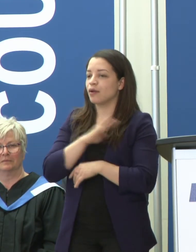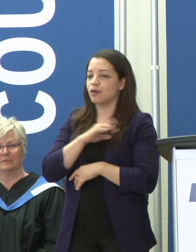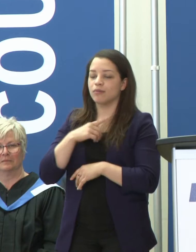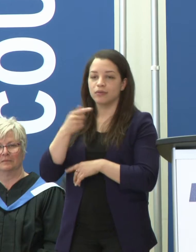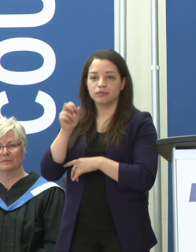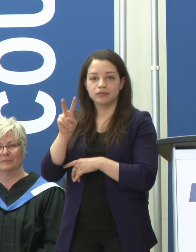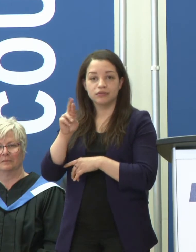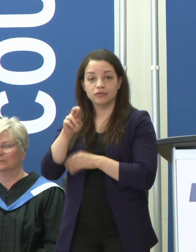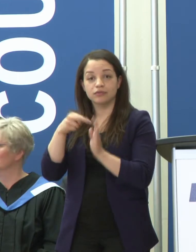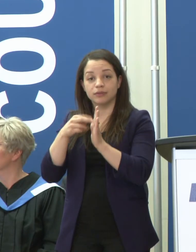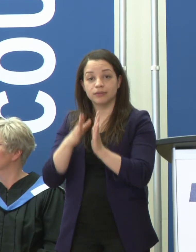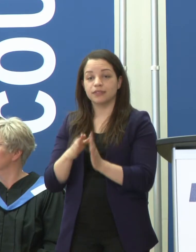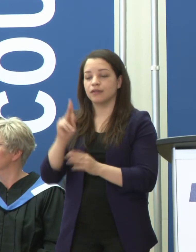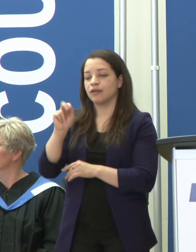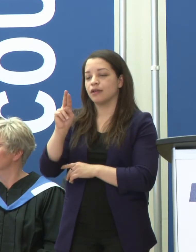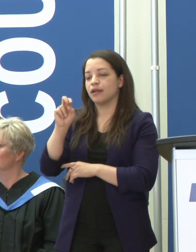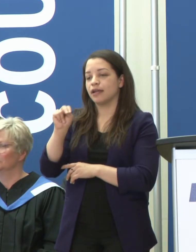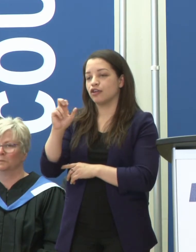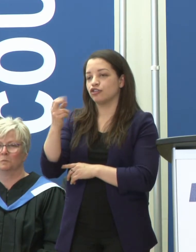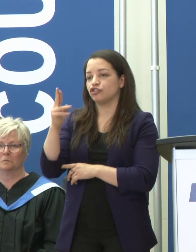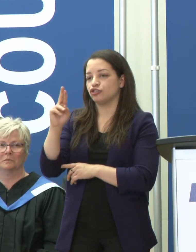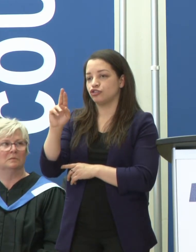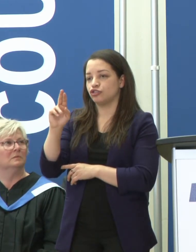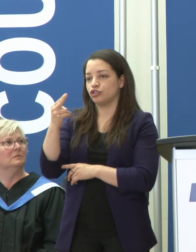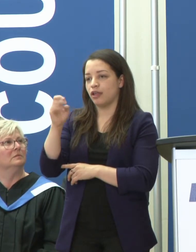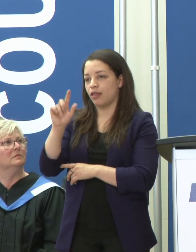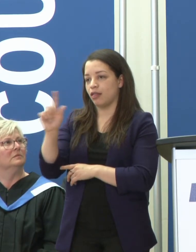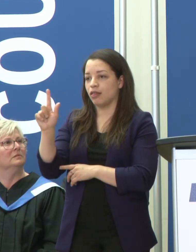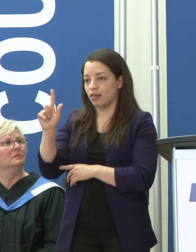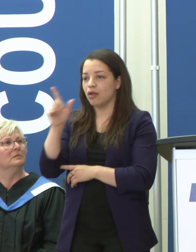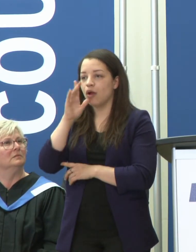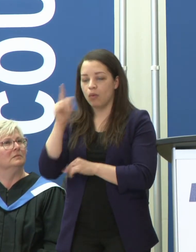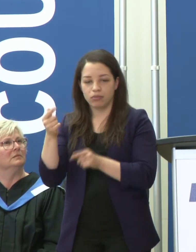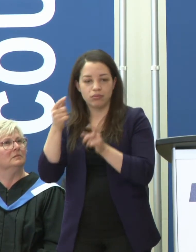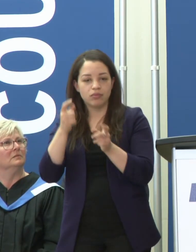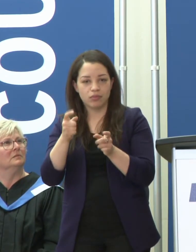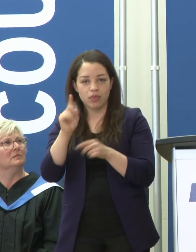the front of the stage to present the Board of Governors Award.